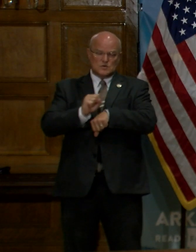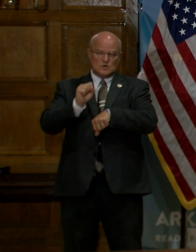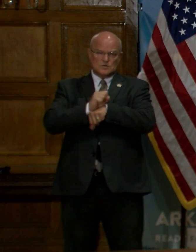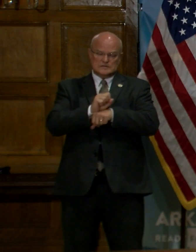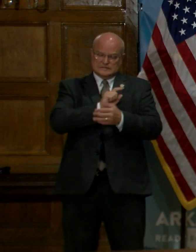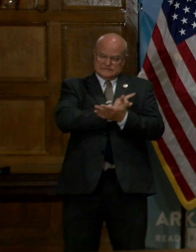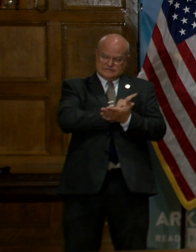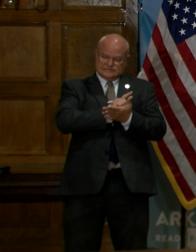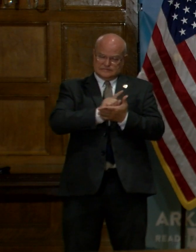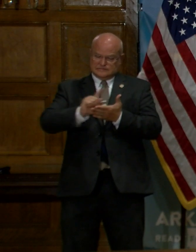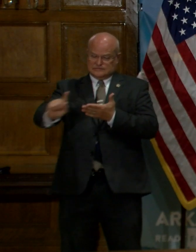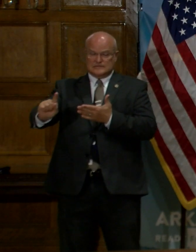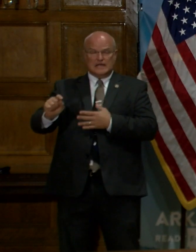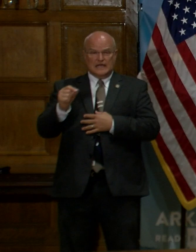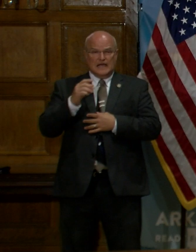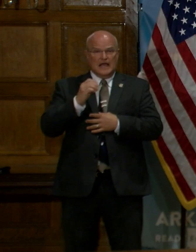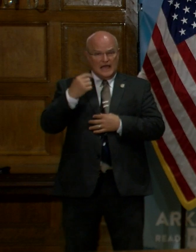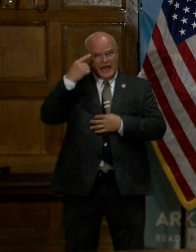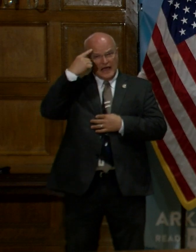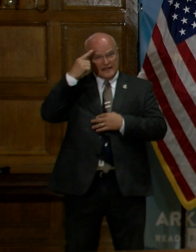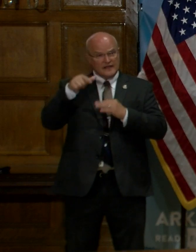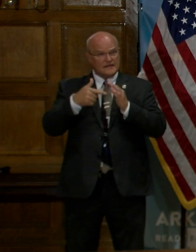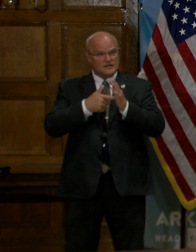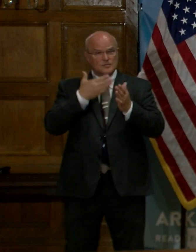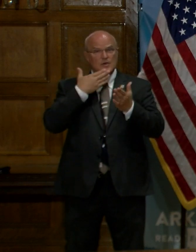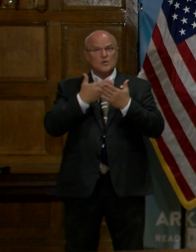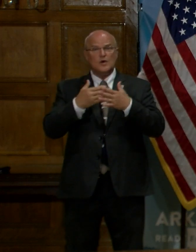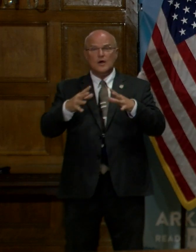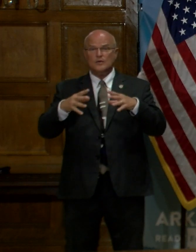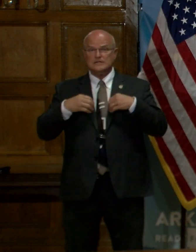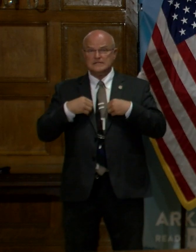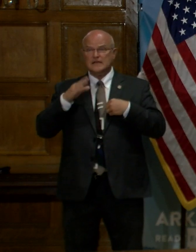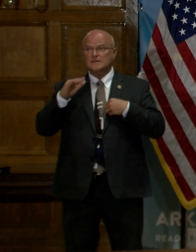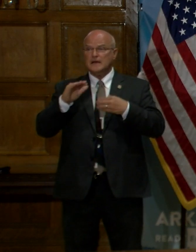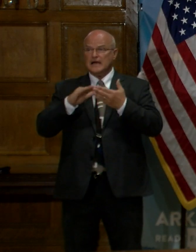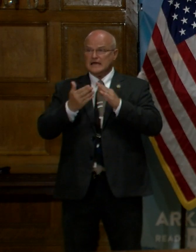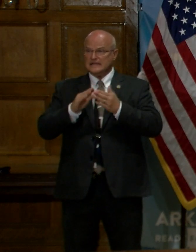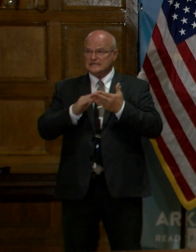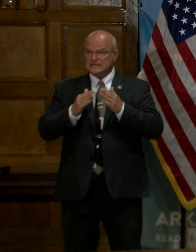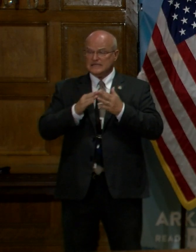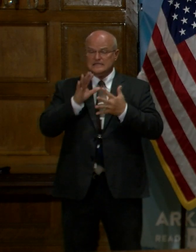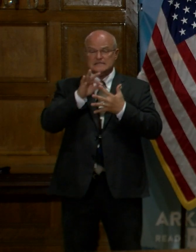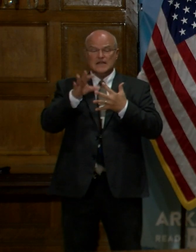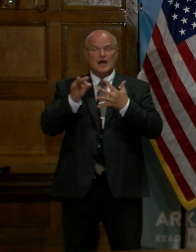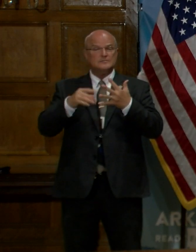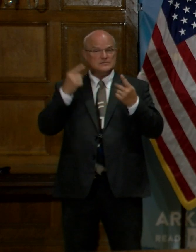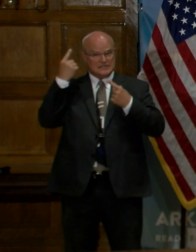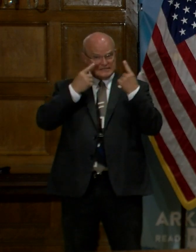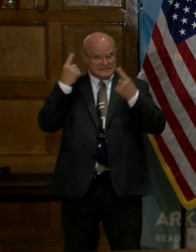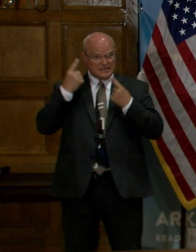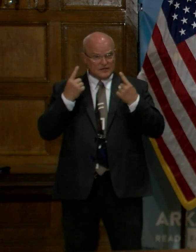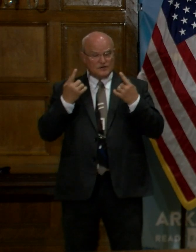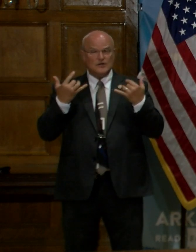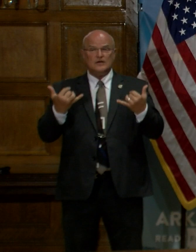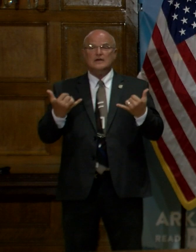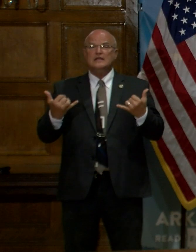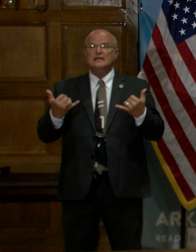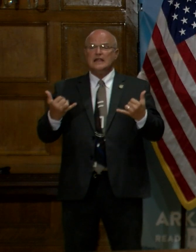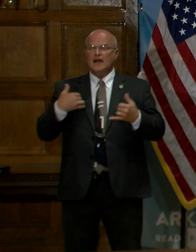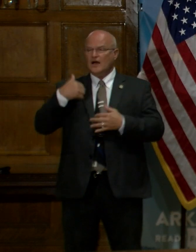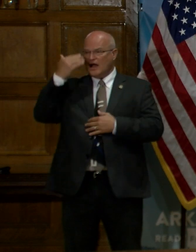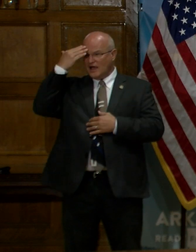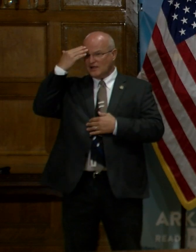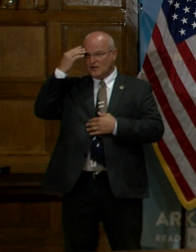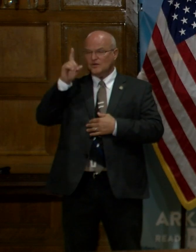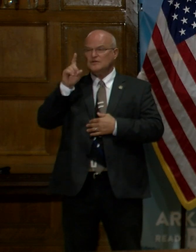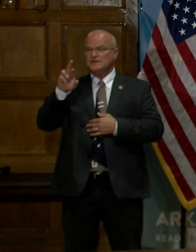week, and I think this will be well received by our cities. It's an option for them to consider. And with that, I